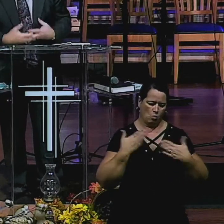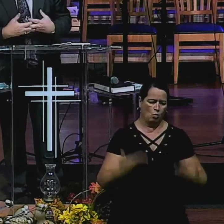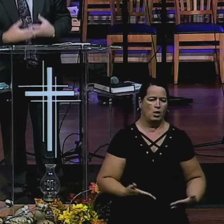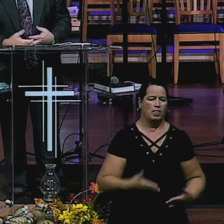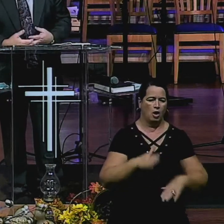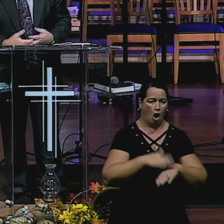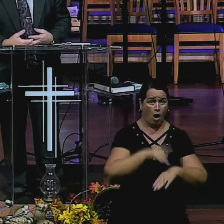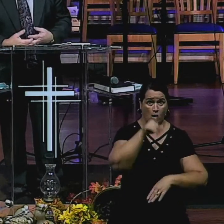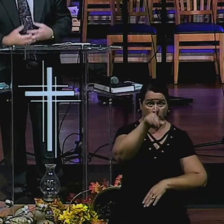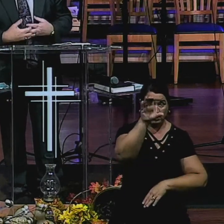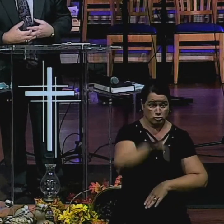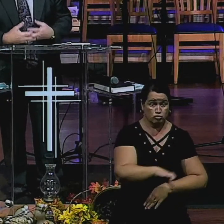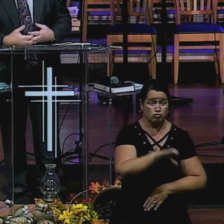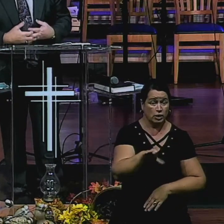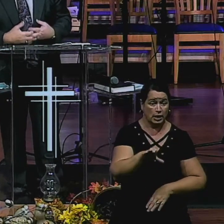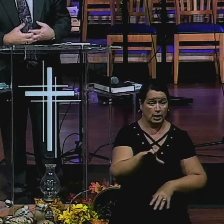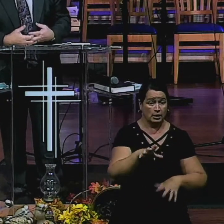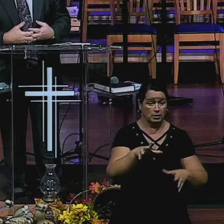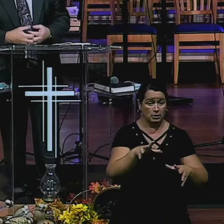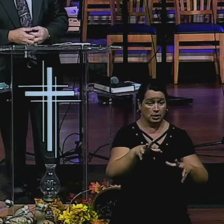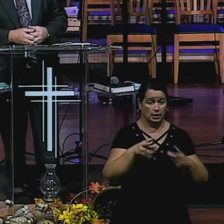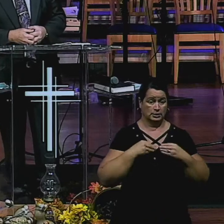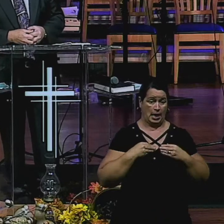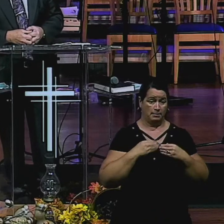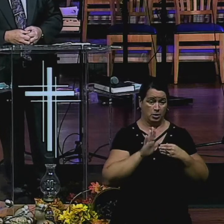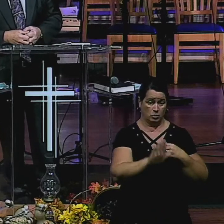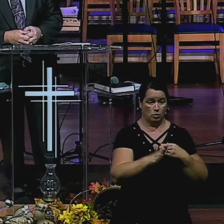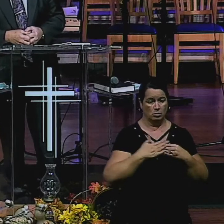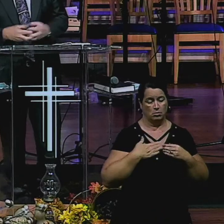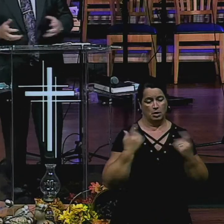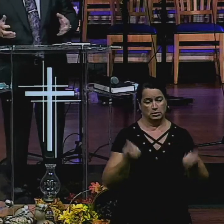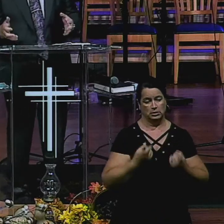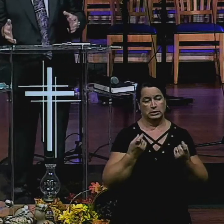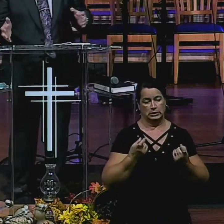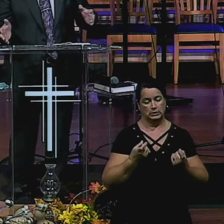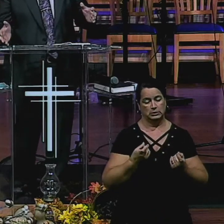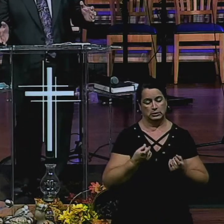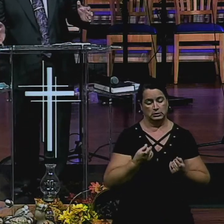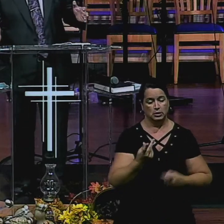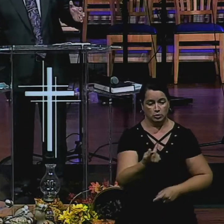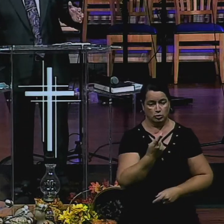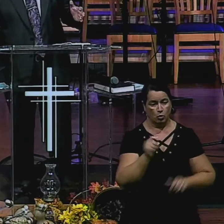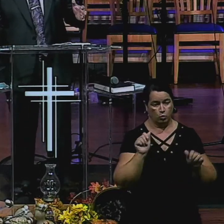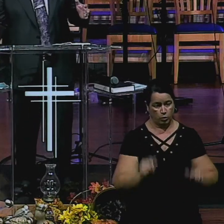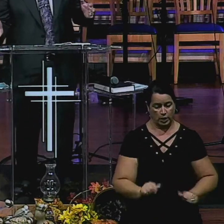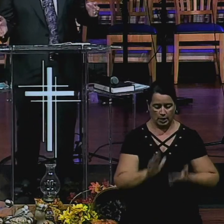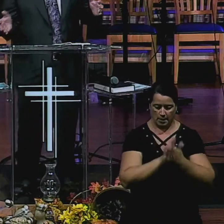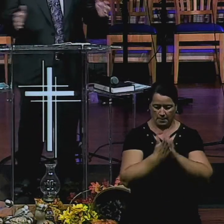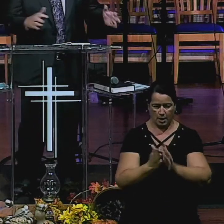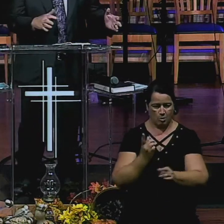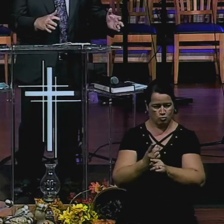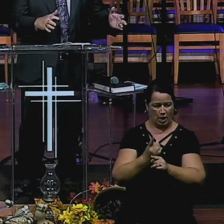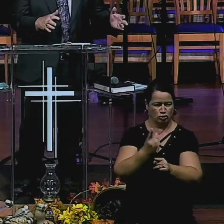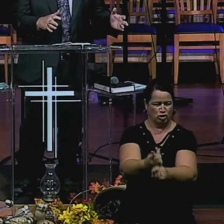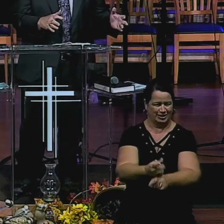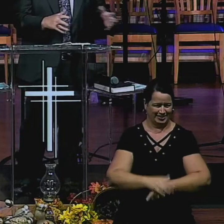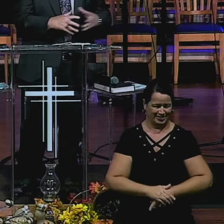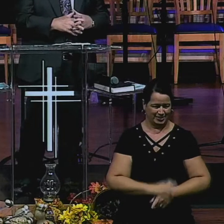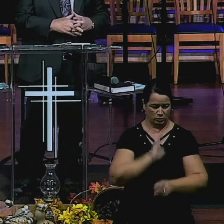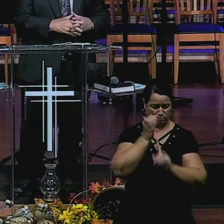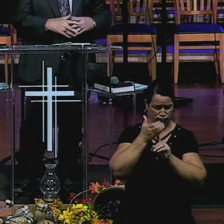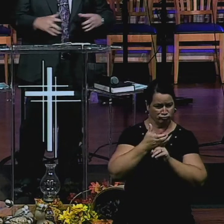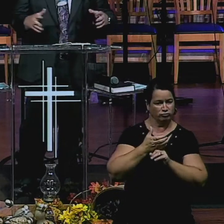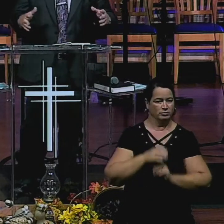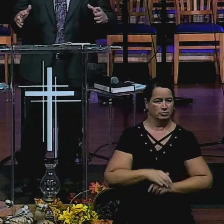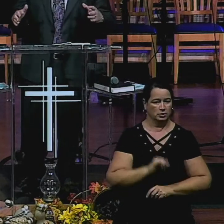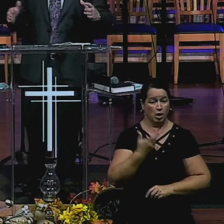body on the tree, that we, having died to sin, might live to righteousness. That's why when John the Baptist saw Jesus, he just